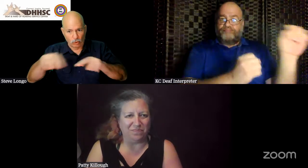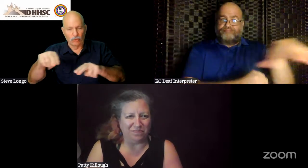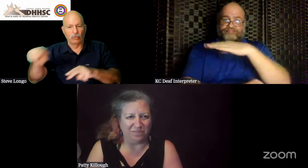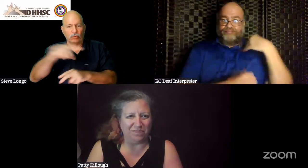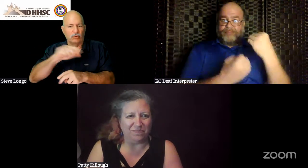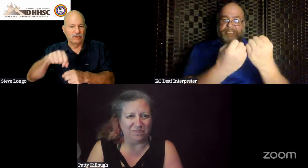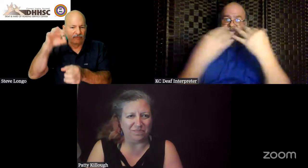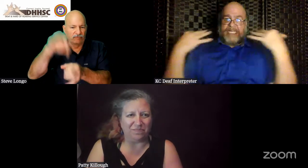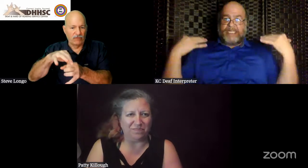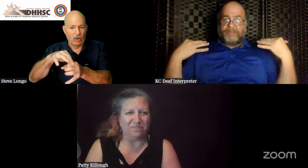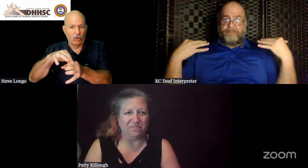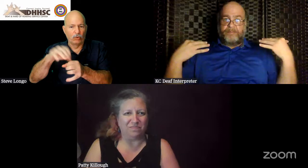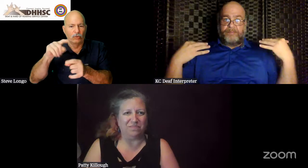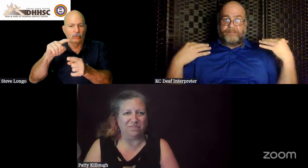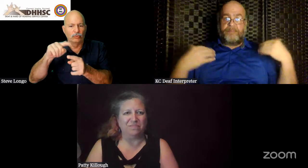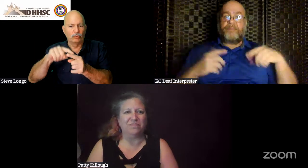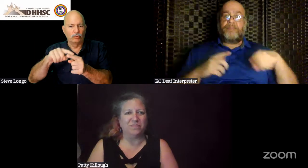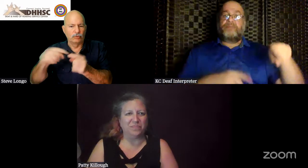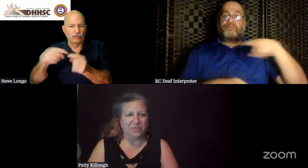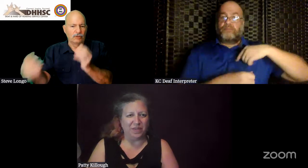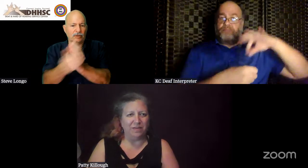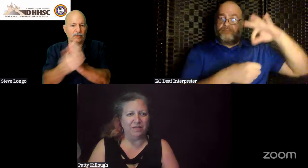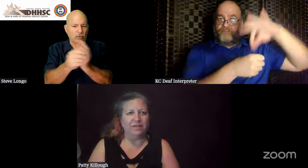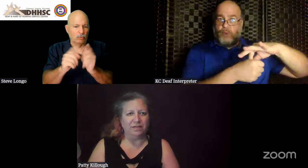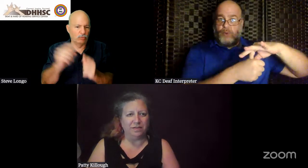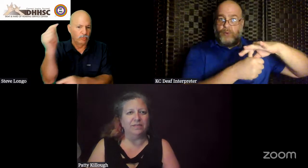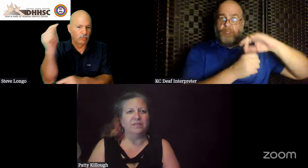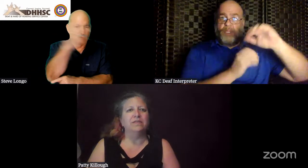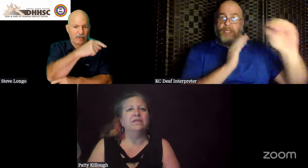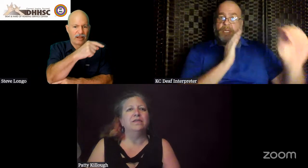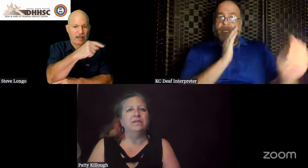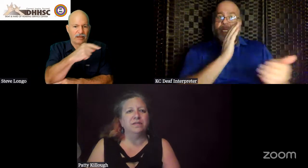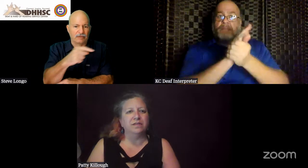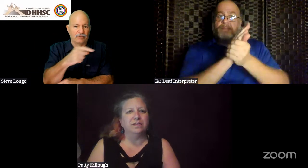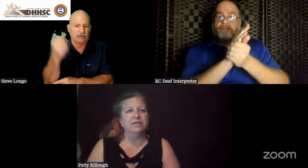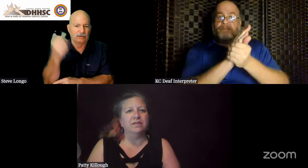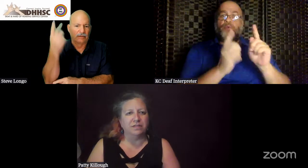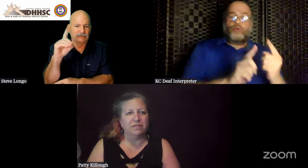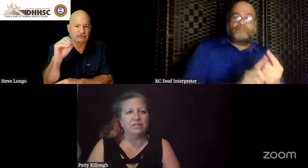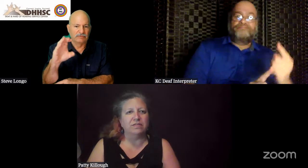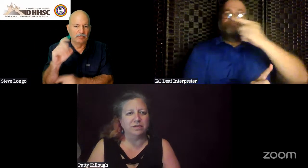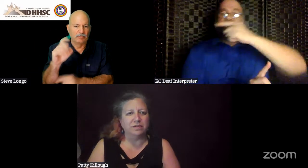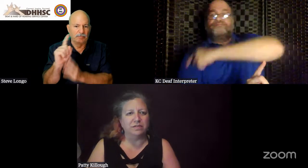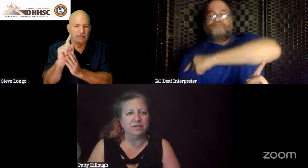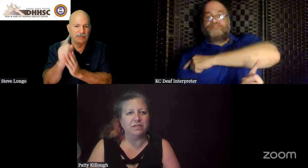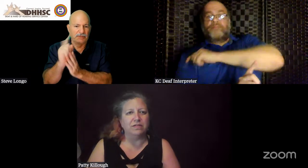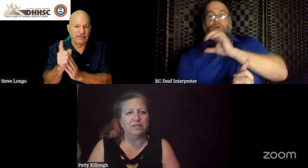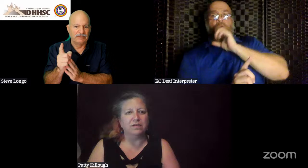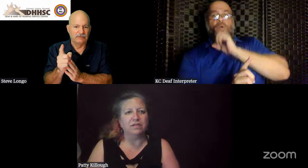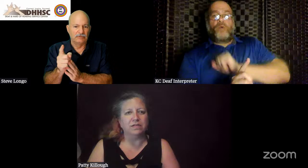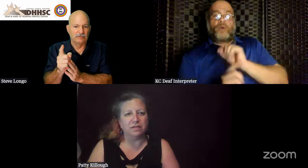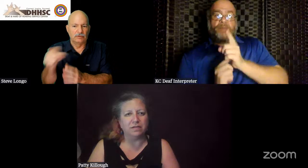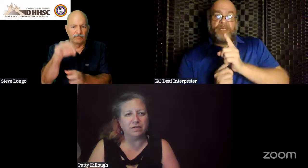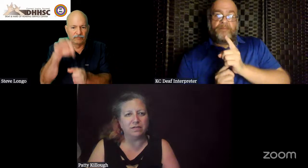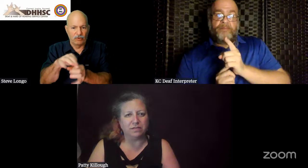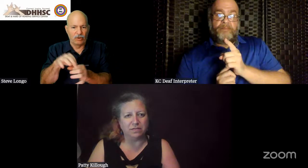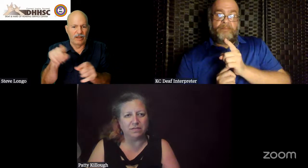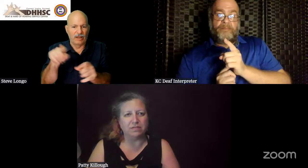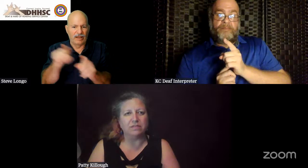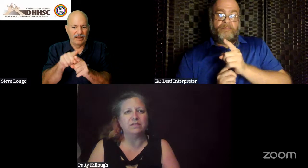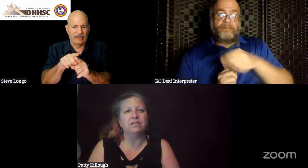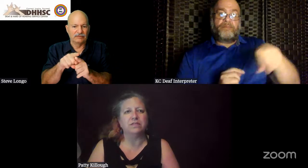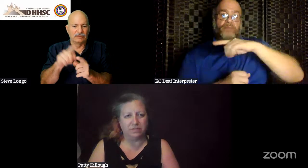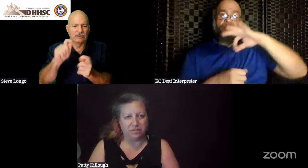we will provide those to all of the board members via email. We will vote and amend those